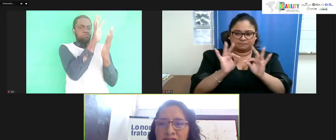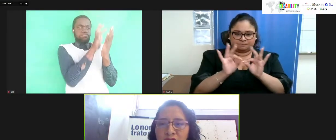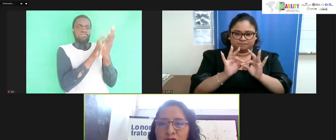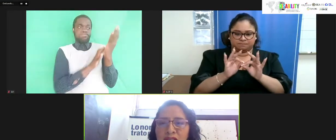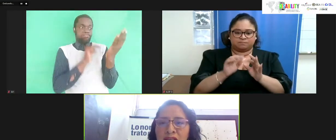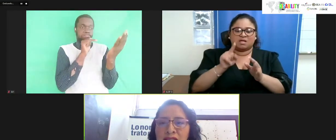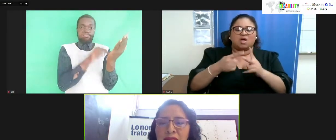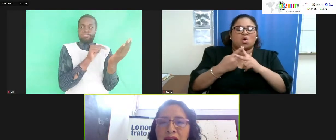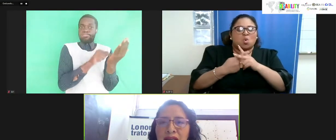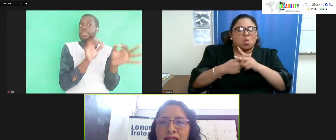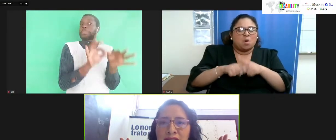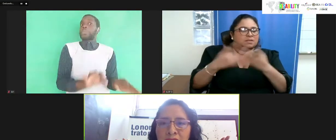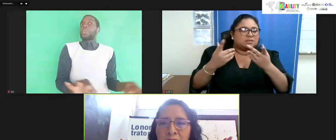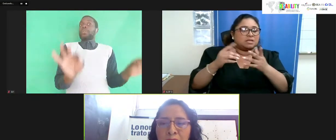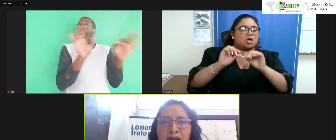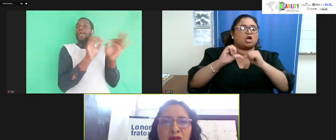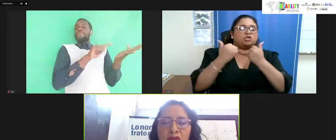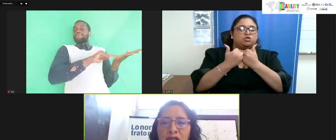is